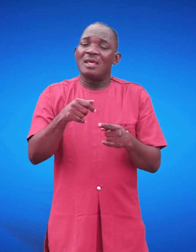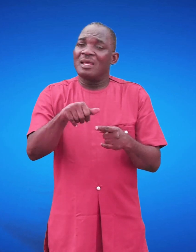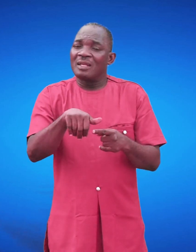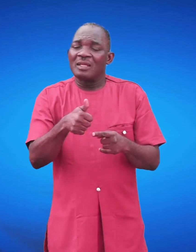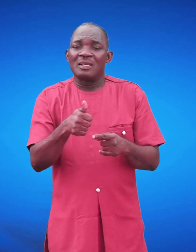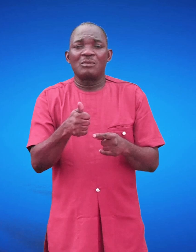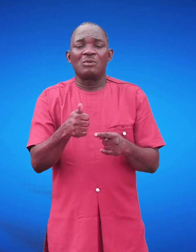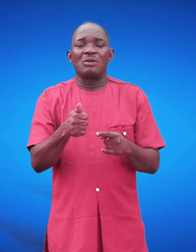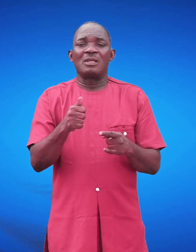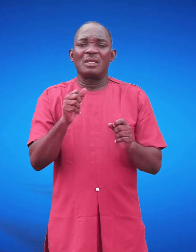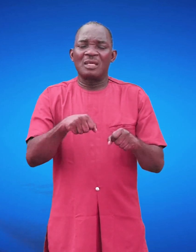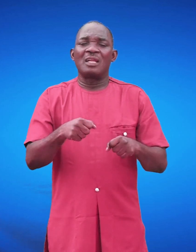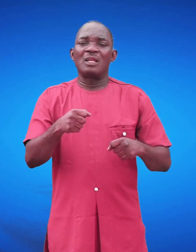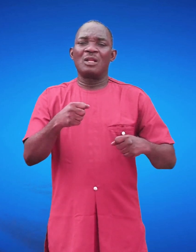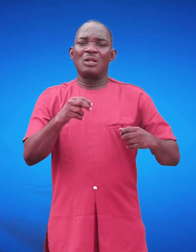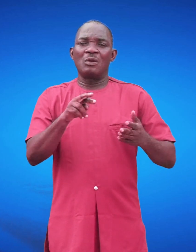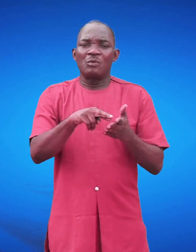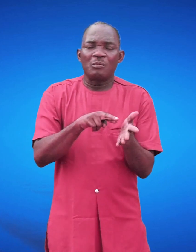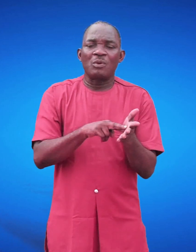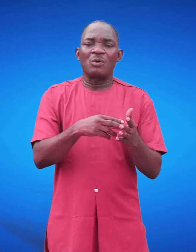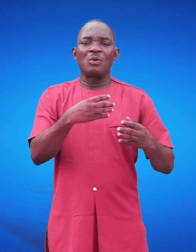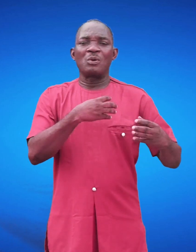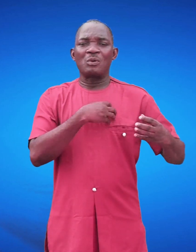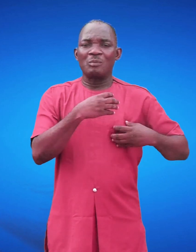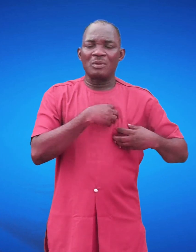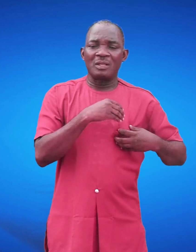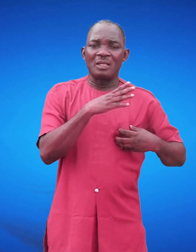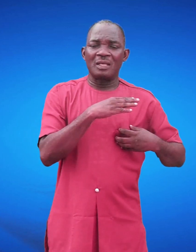report complaints and grievances.